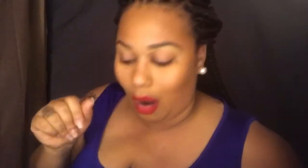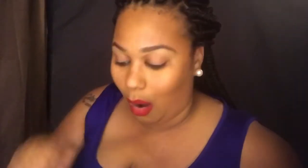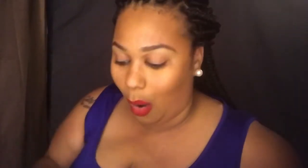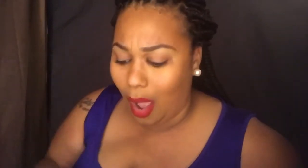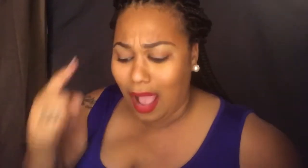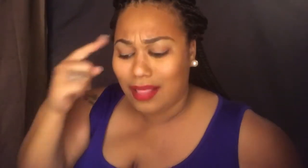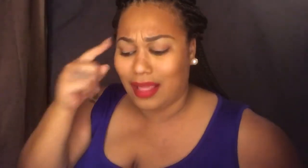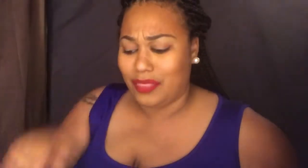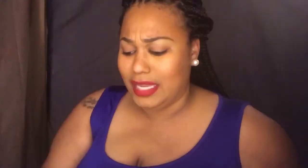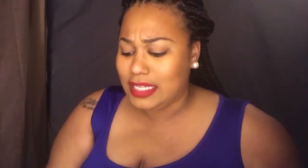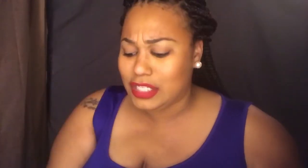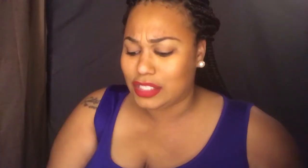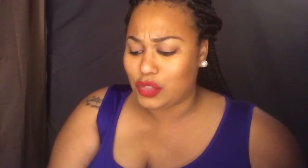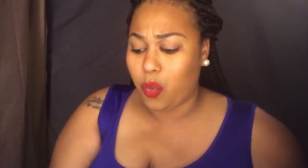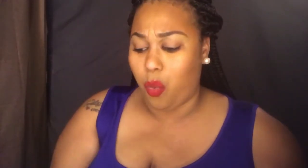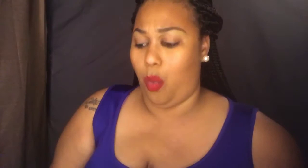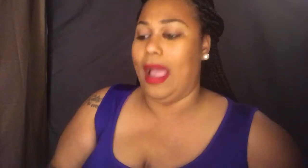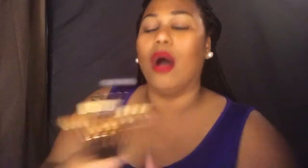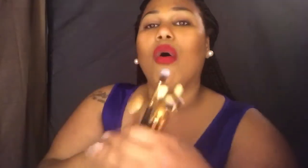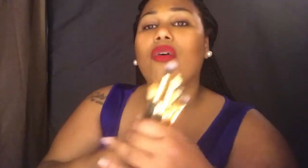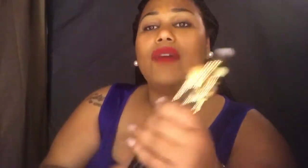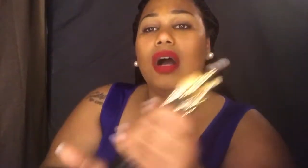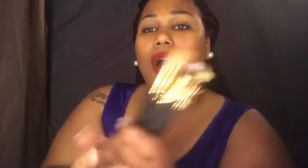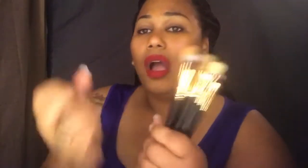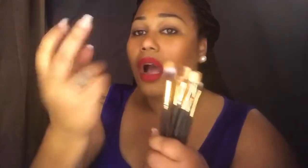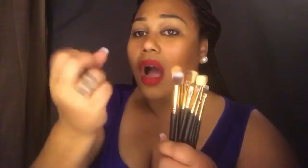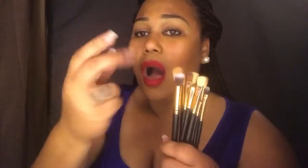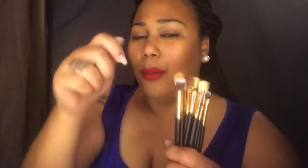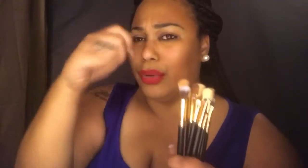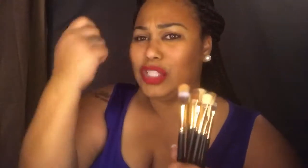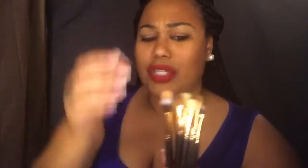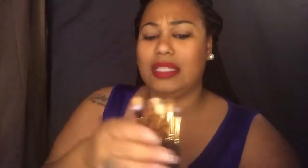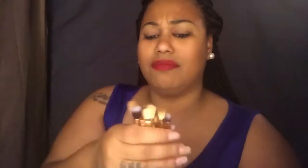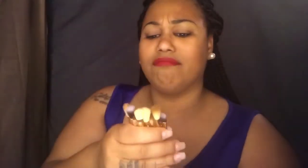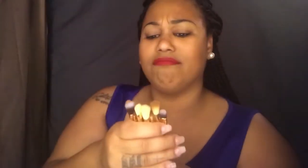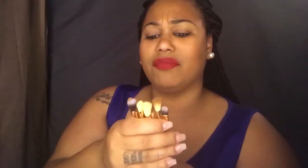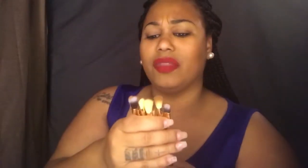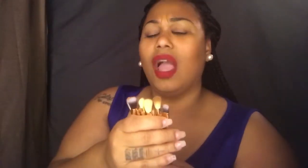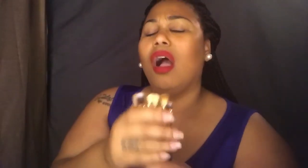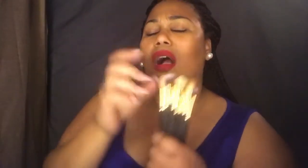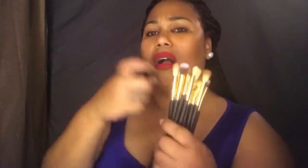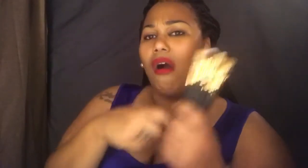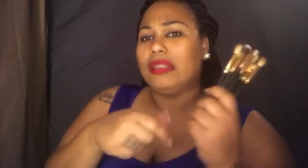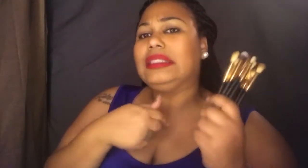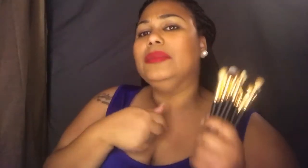all that these 12 brushes cost me,